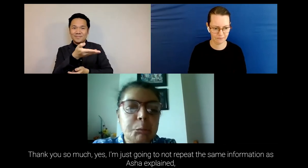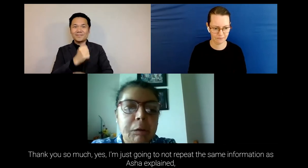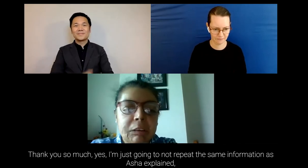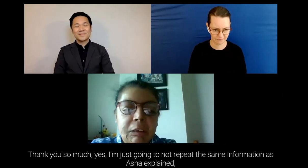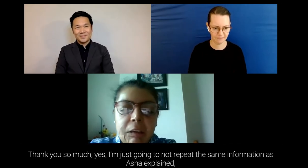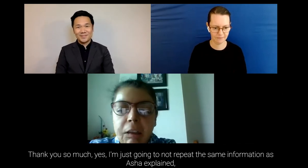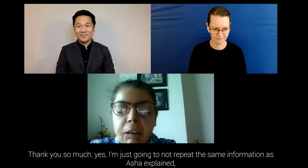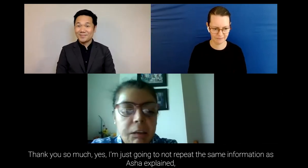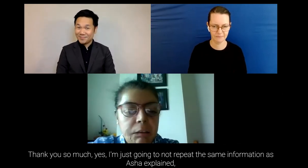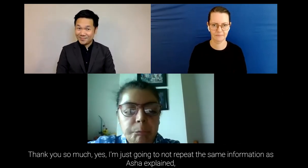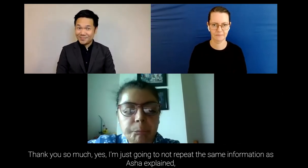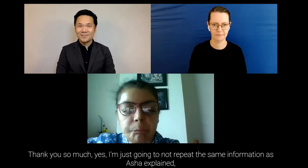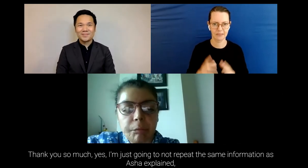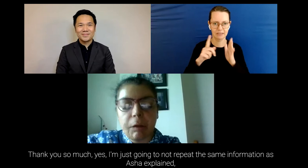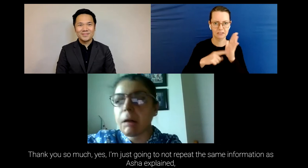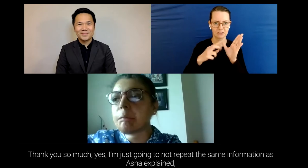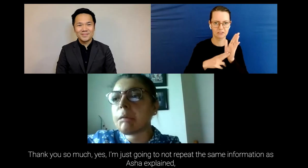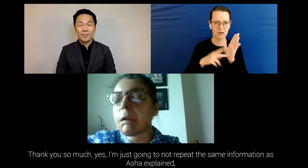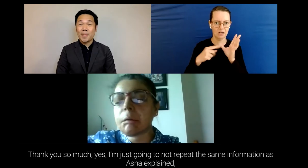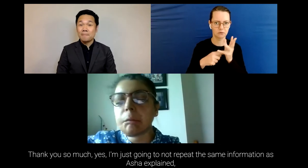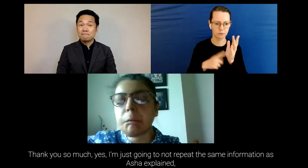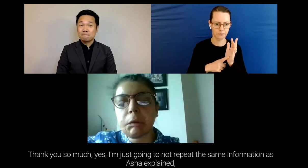Thank you so much.